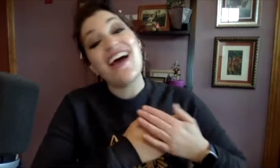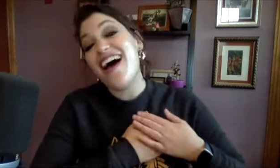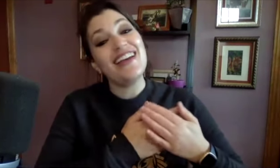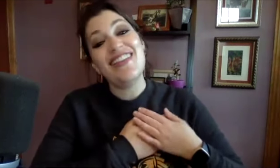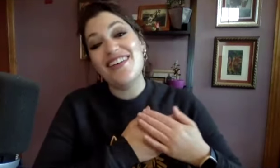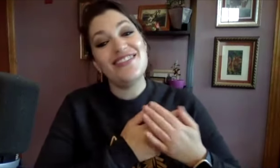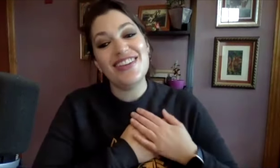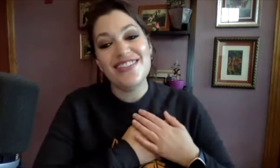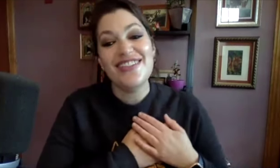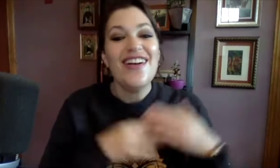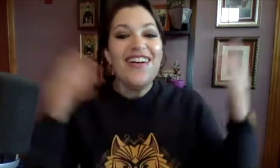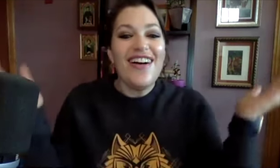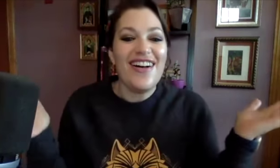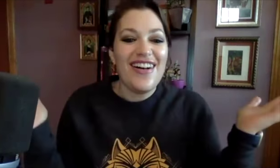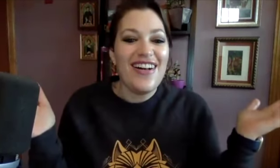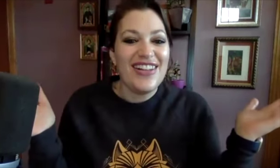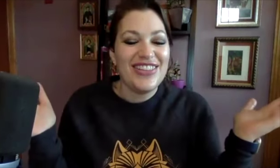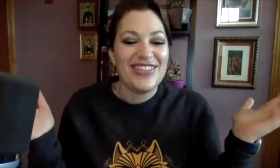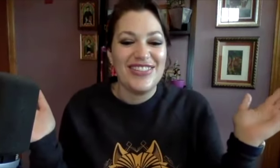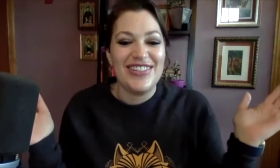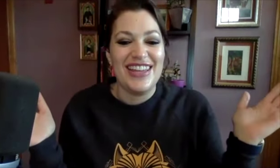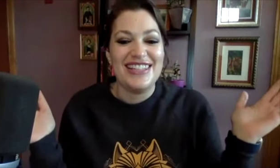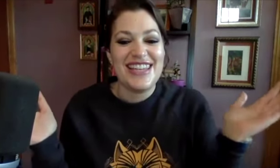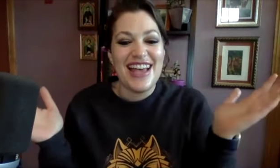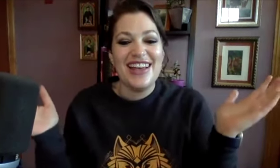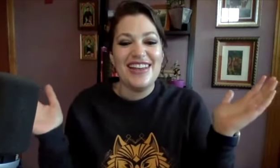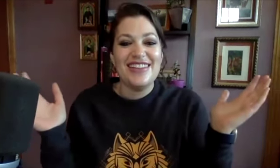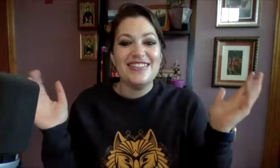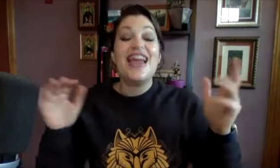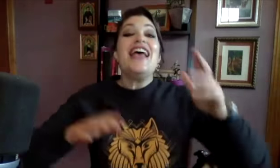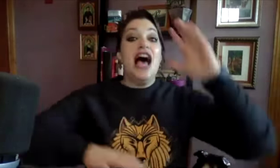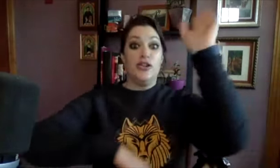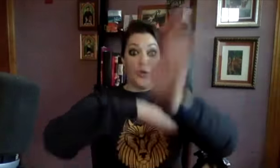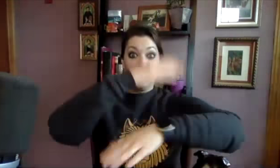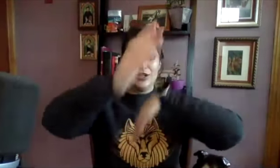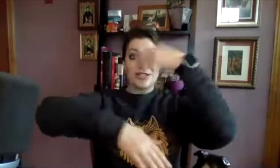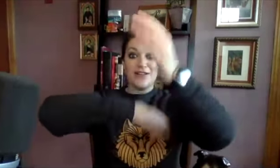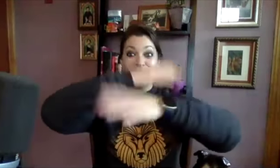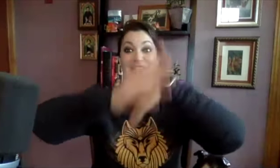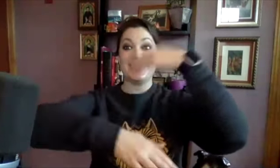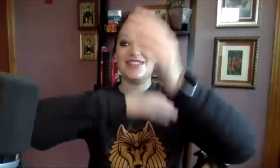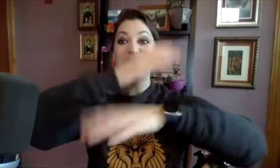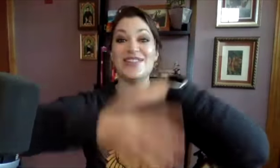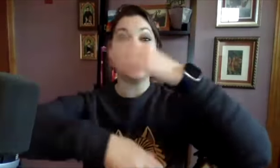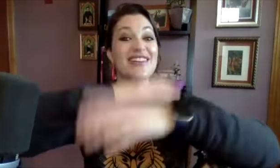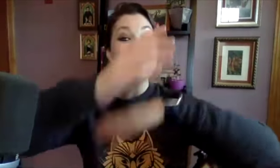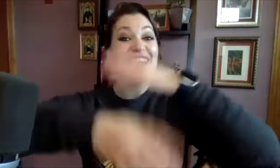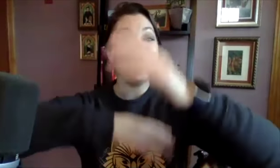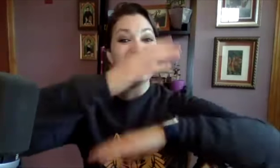I love you all through the town. And the wheels on the bus go round and